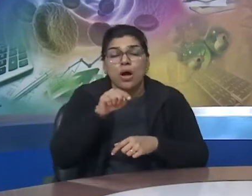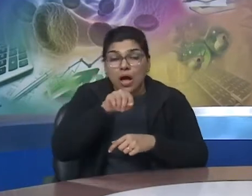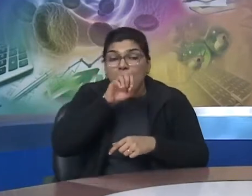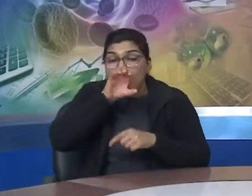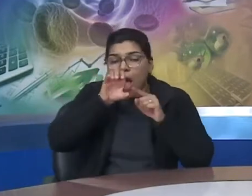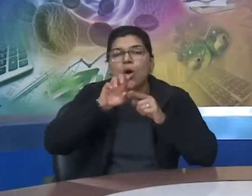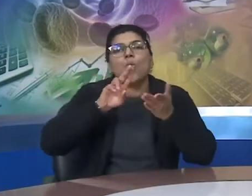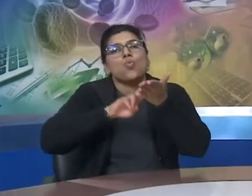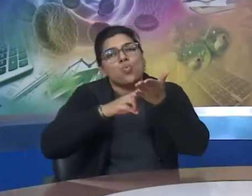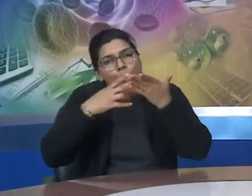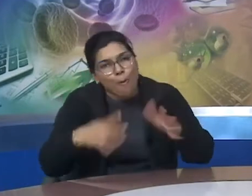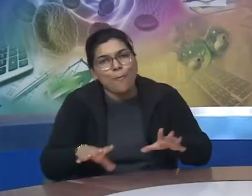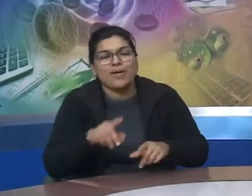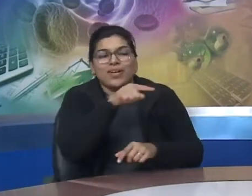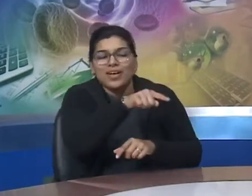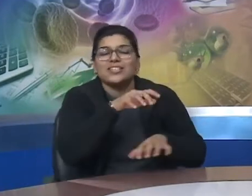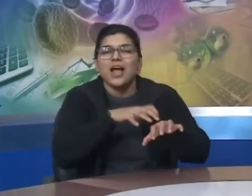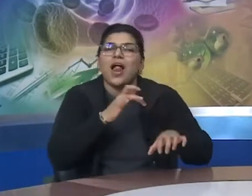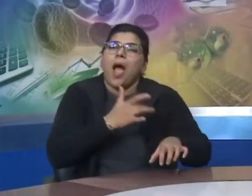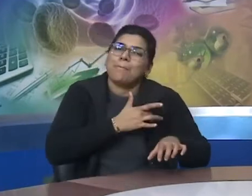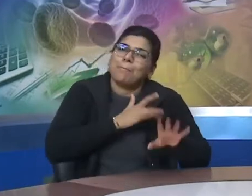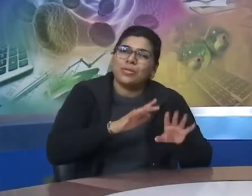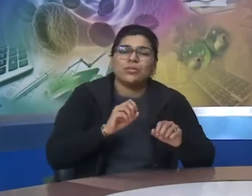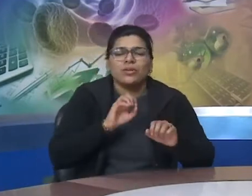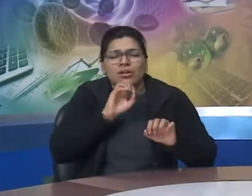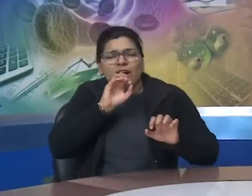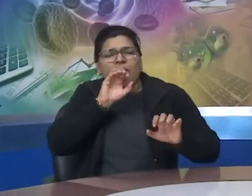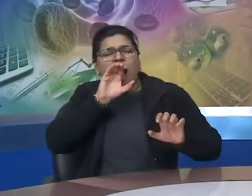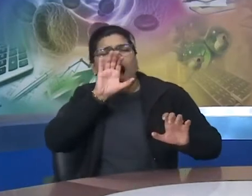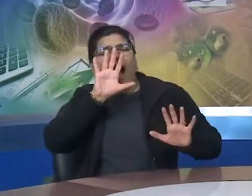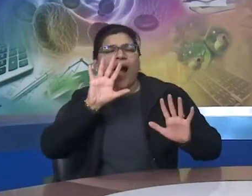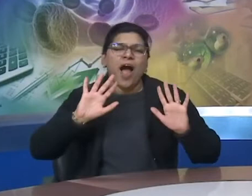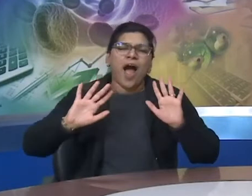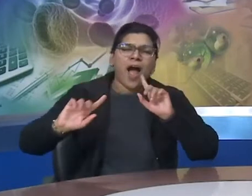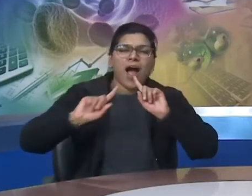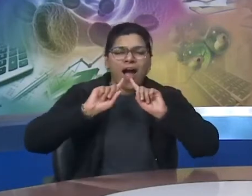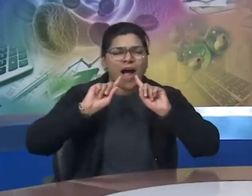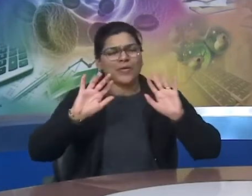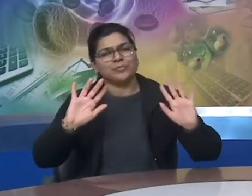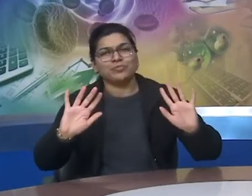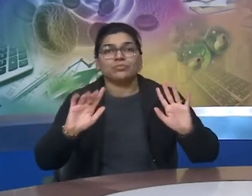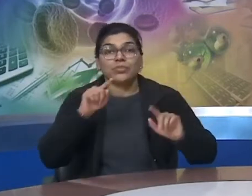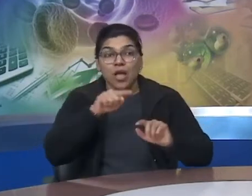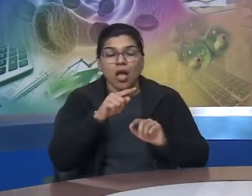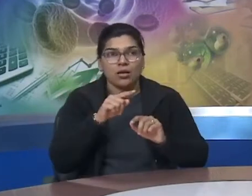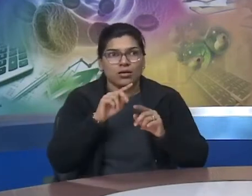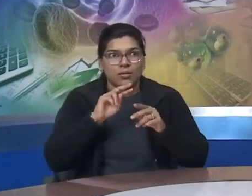reason except that he felt alive.